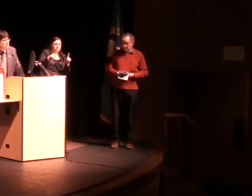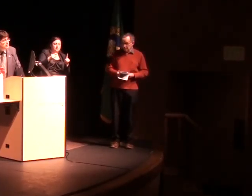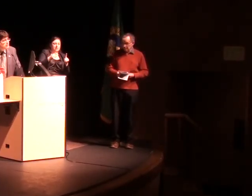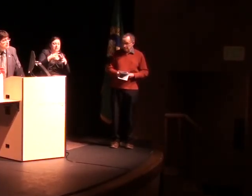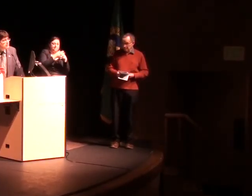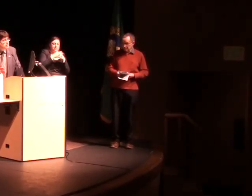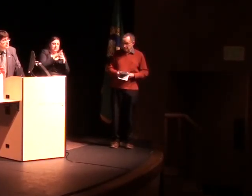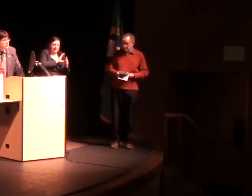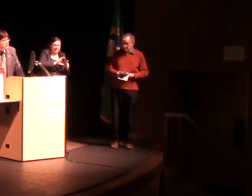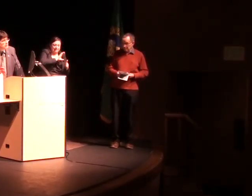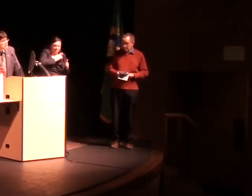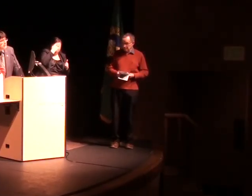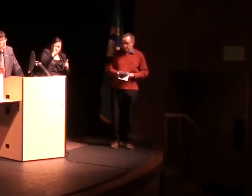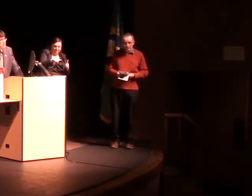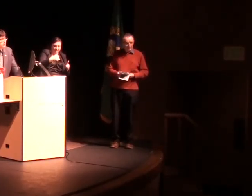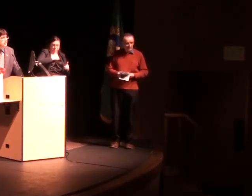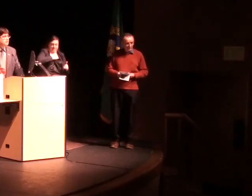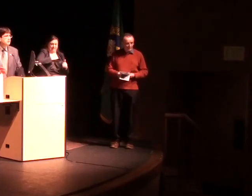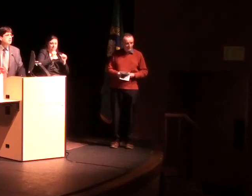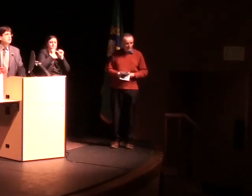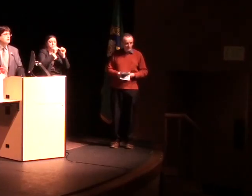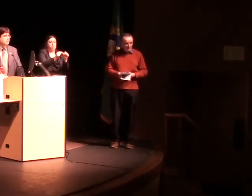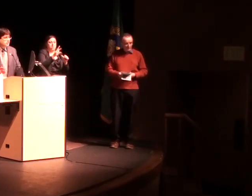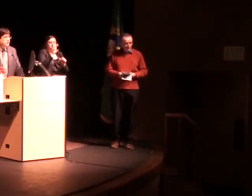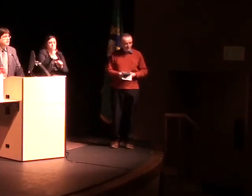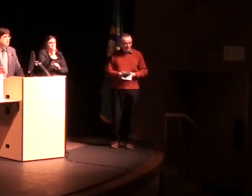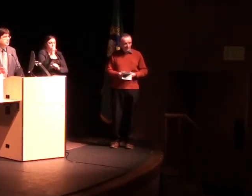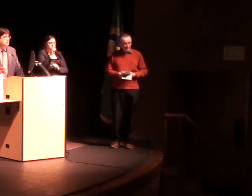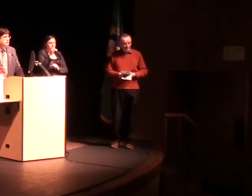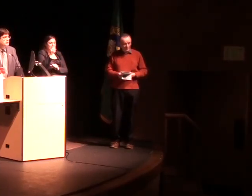American citizen to do that. I'm a permanent resident,